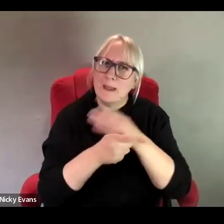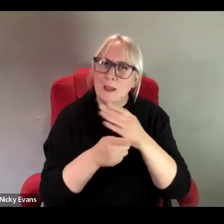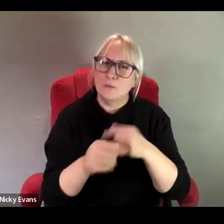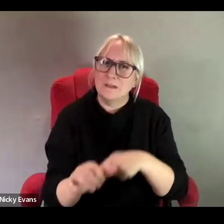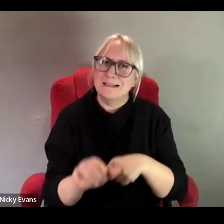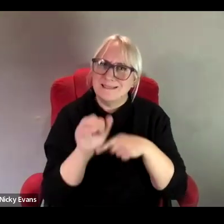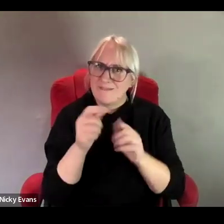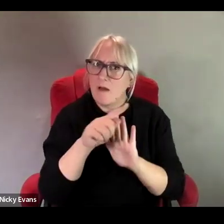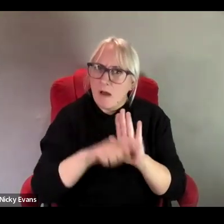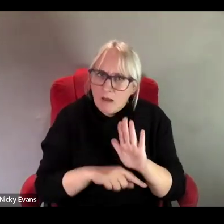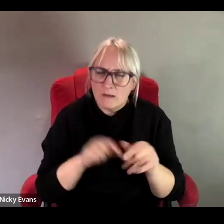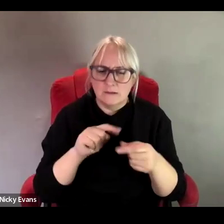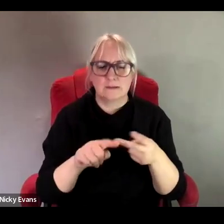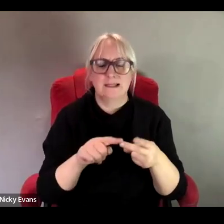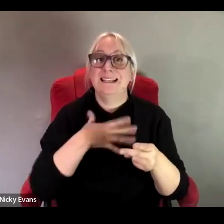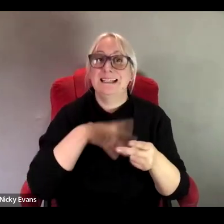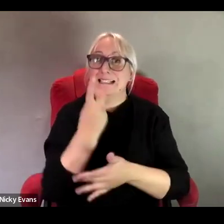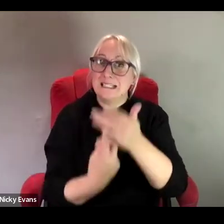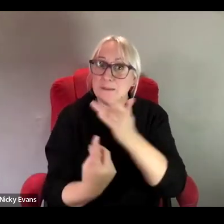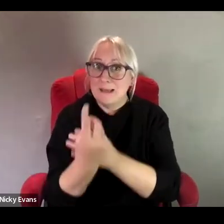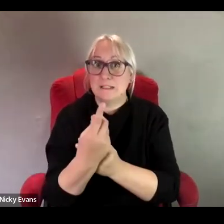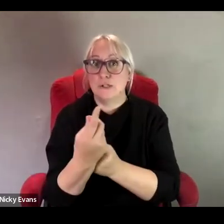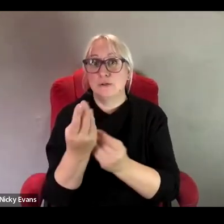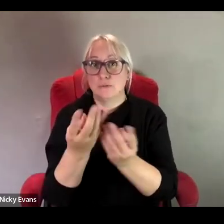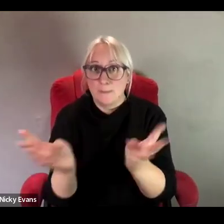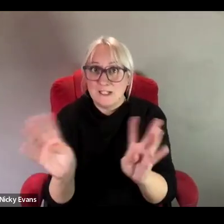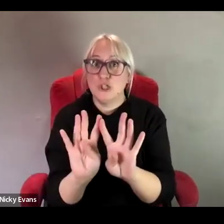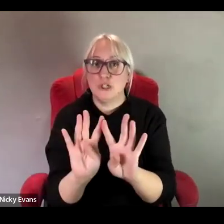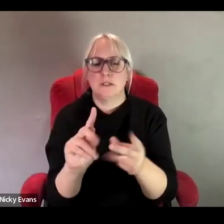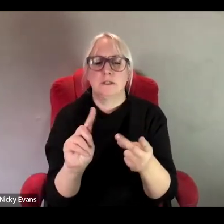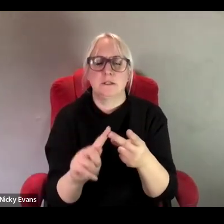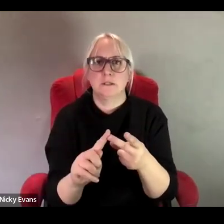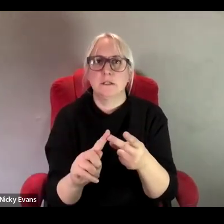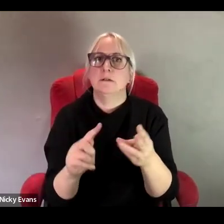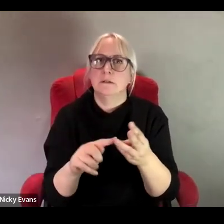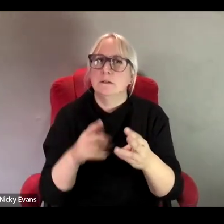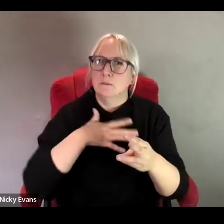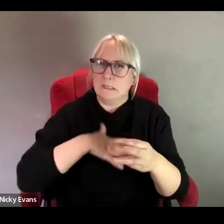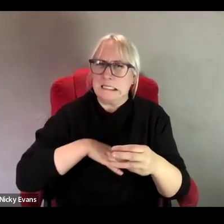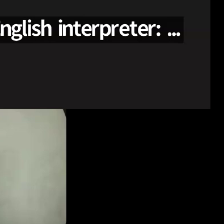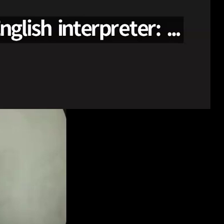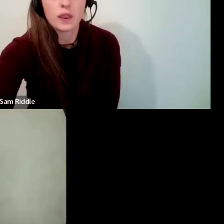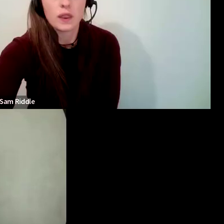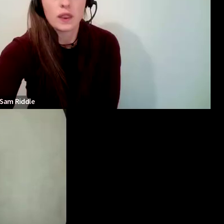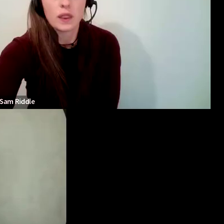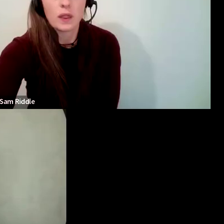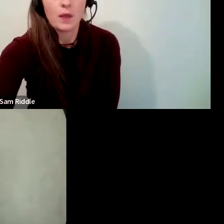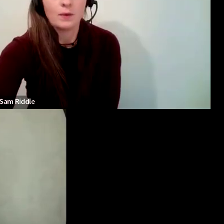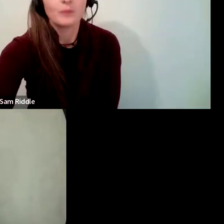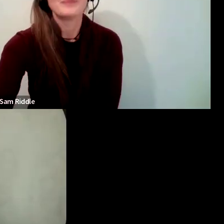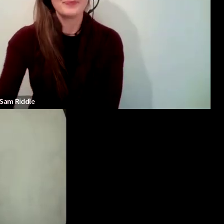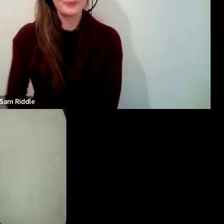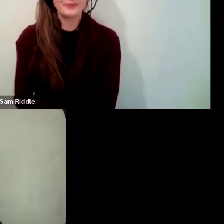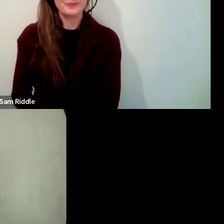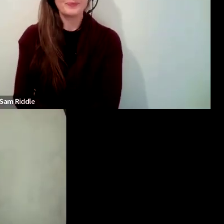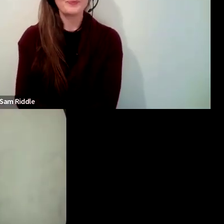that there needs to be an independent commission, and that we need to fix the foundations first. It occurs to me that I